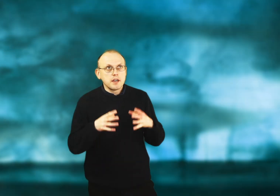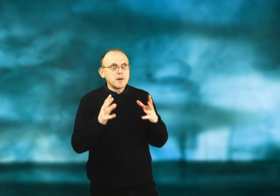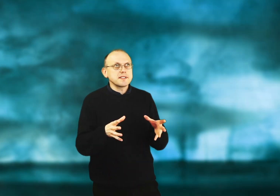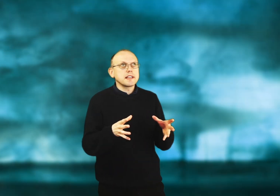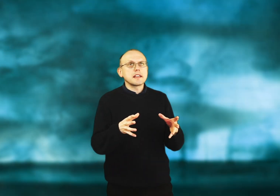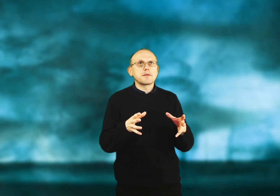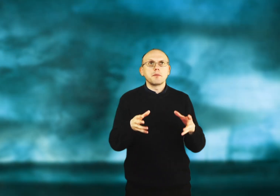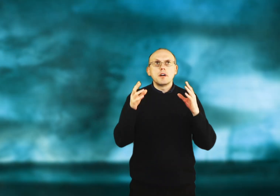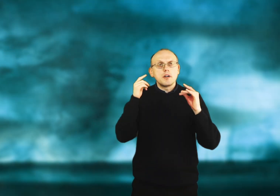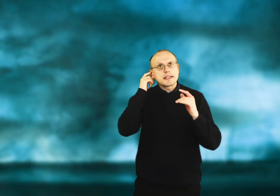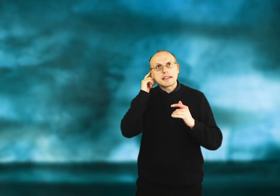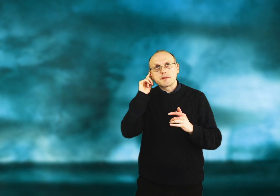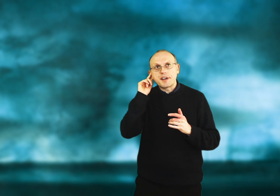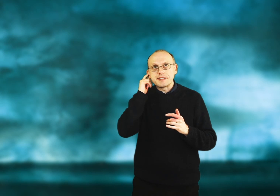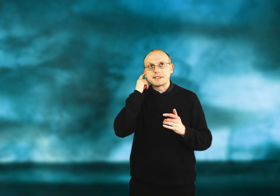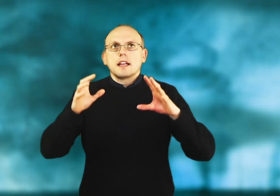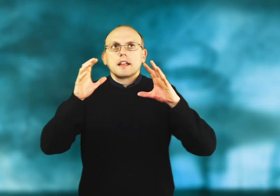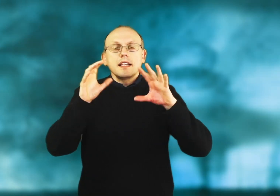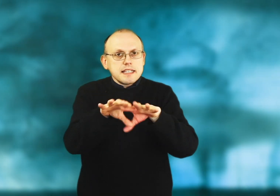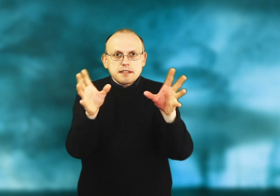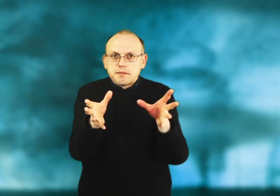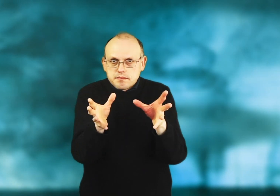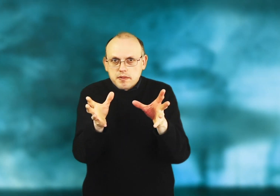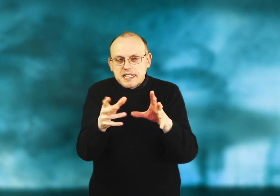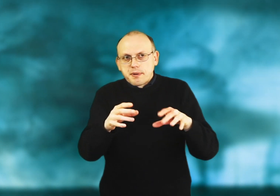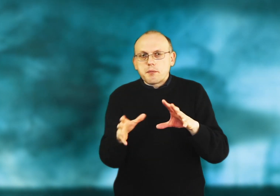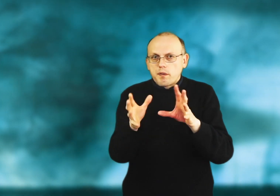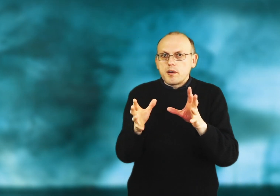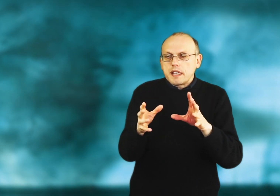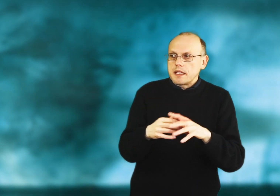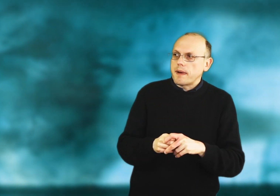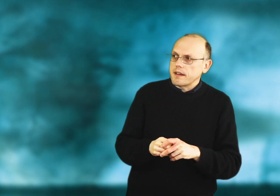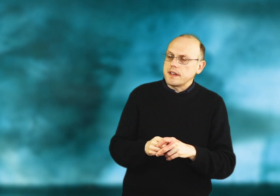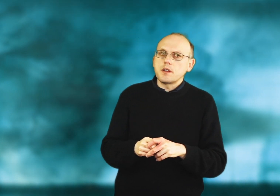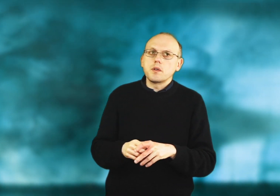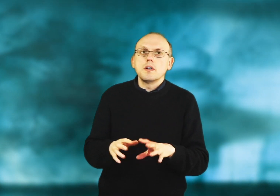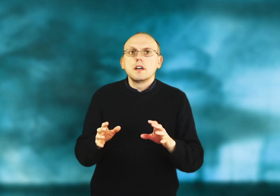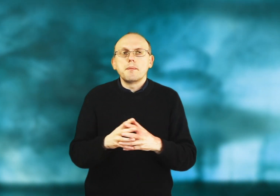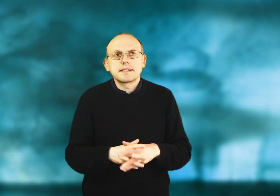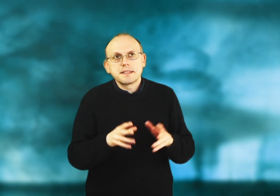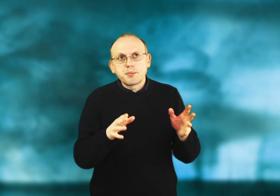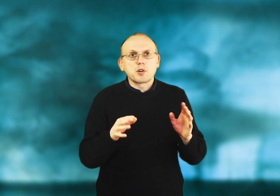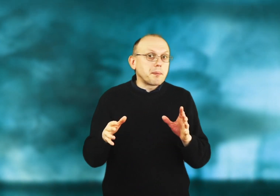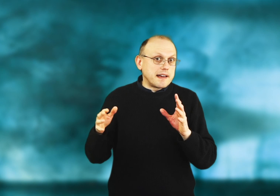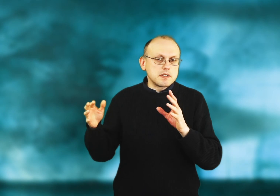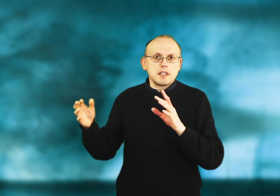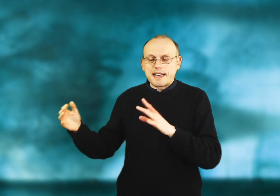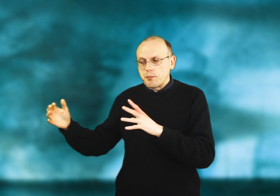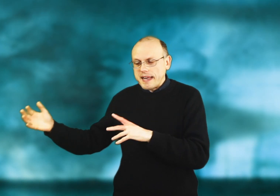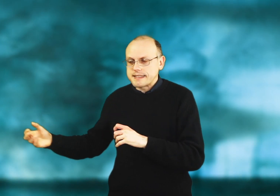a linking adverb or linking phrase? This is explained more fully in my video about simple, compound, and complex